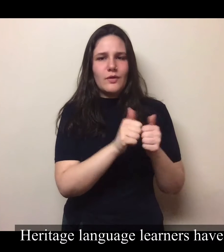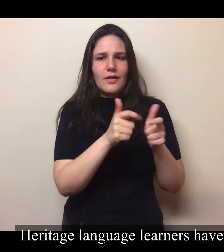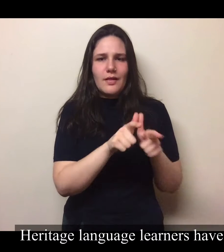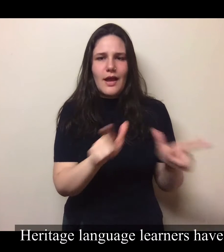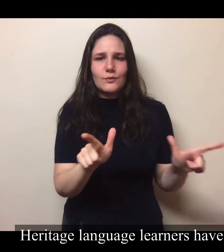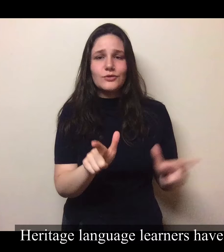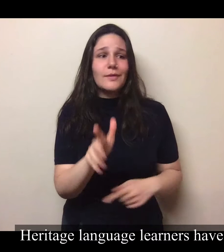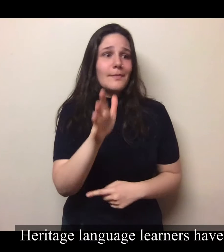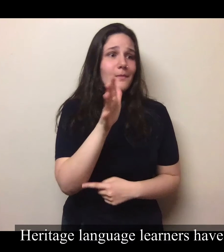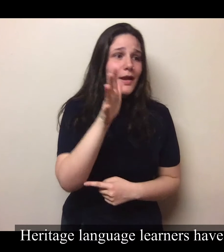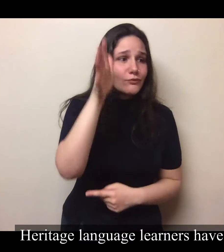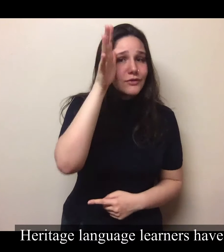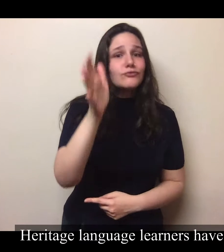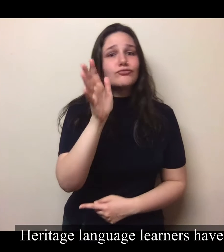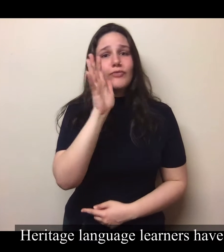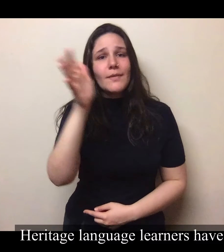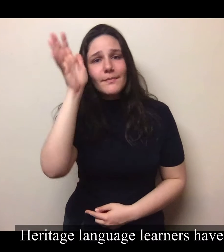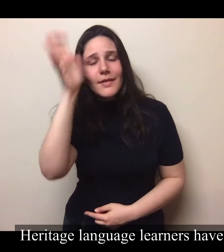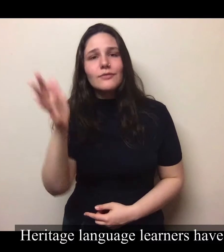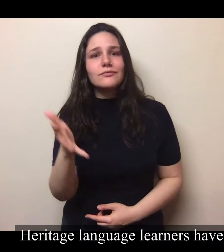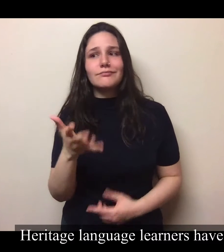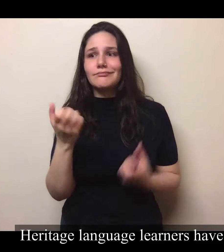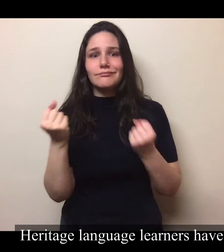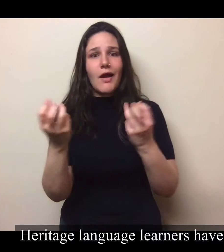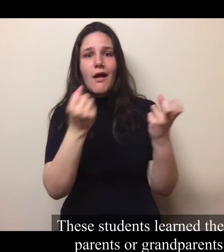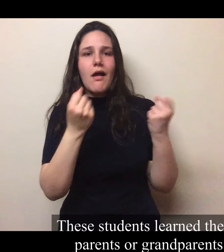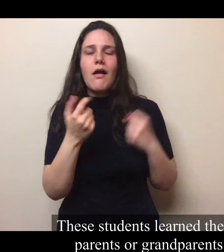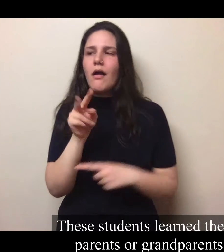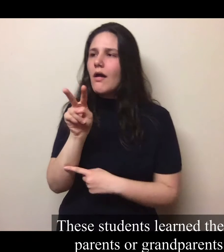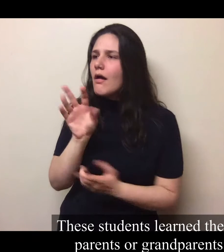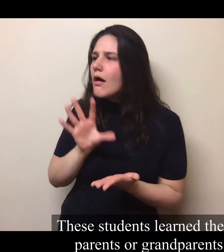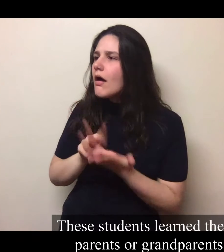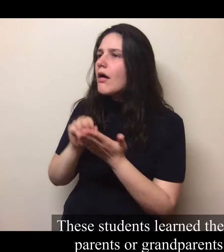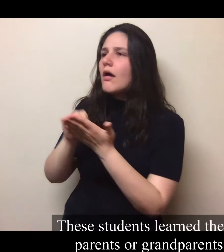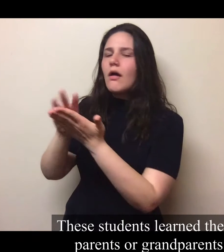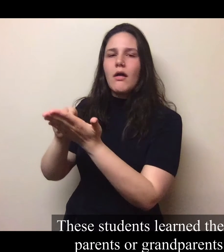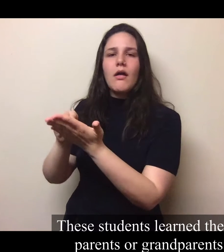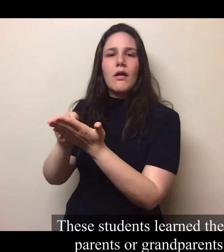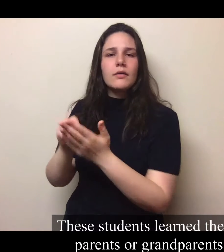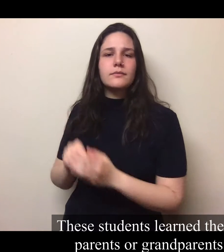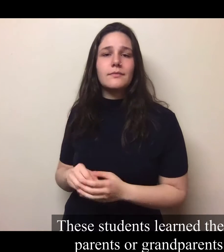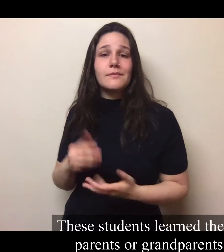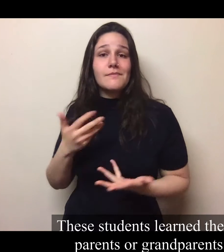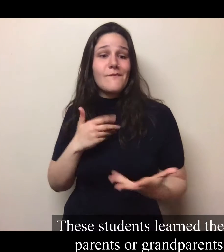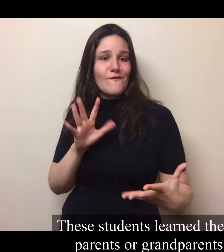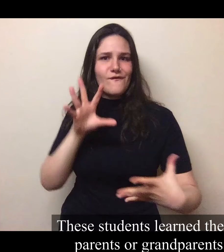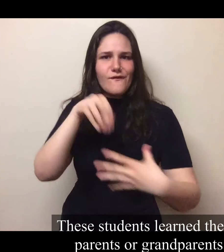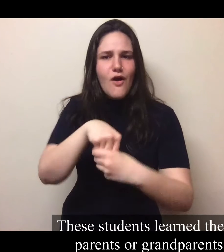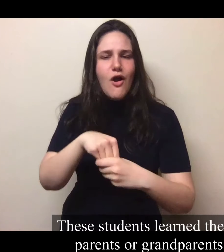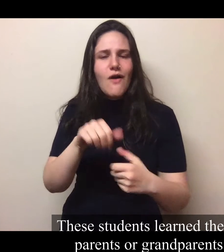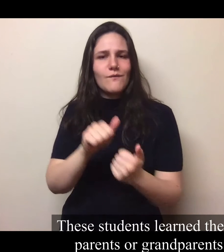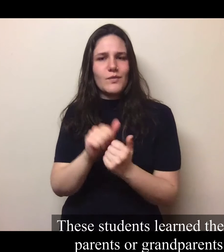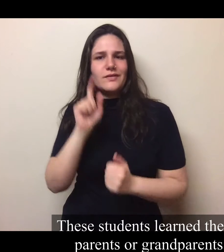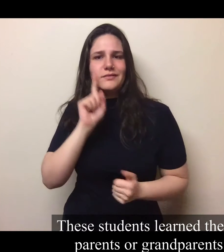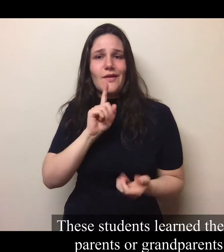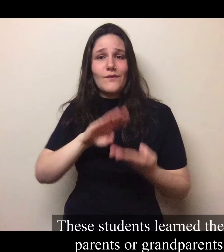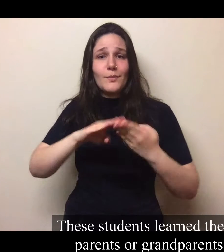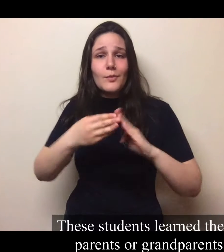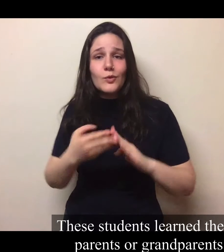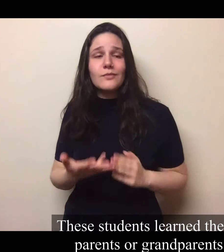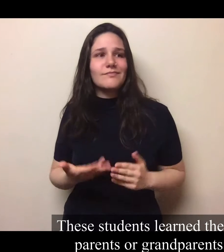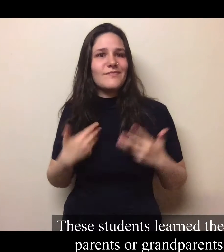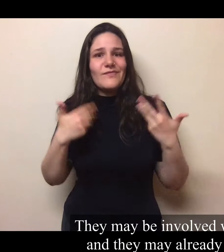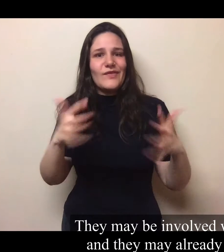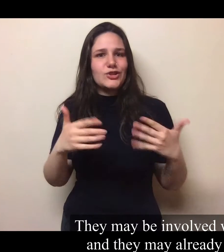Heritage language learners have a familial connection with ASL. These students learn the language from seeing their parents or grandparents use it around the